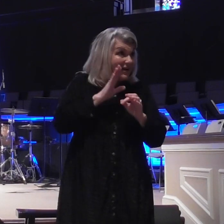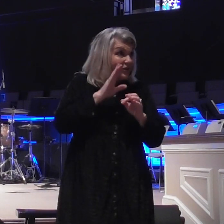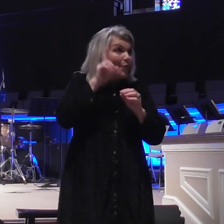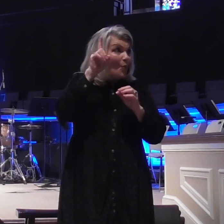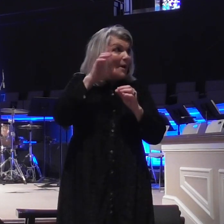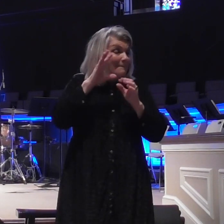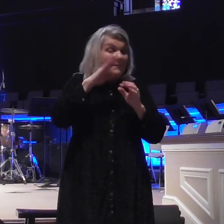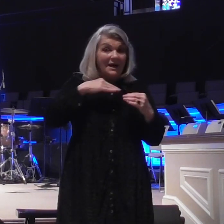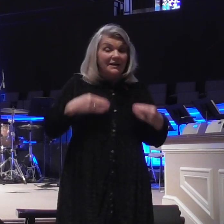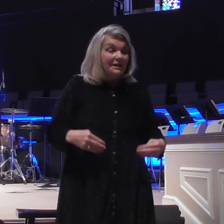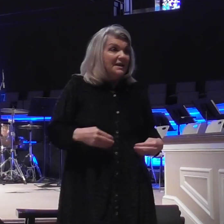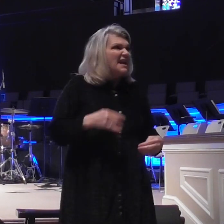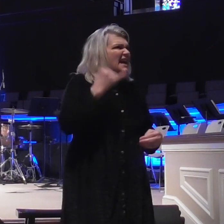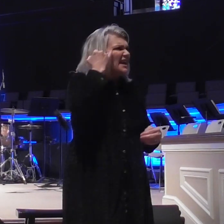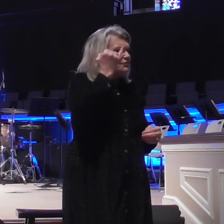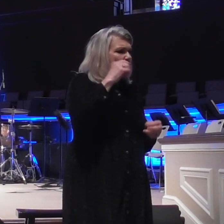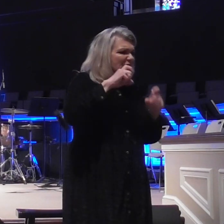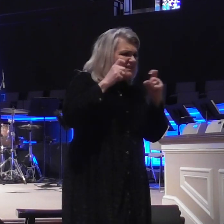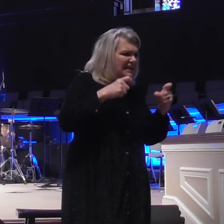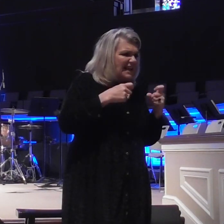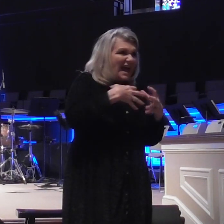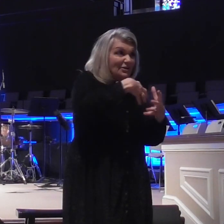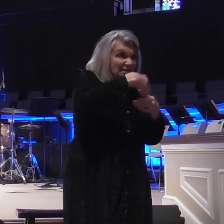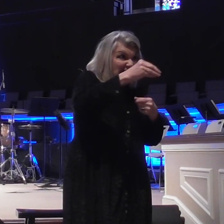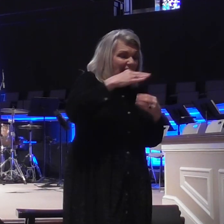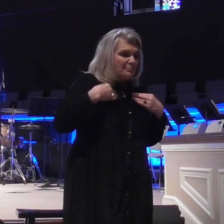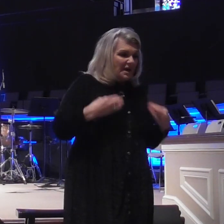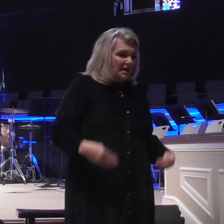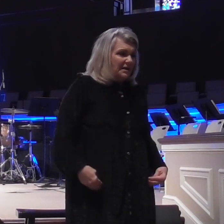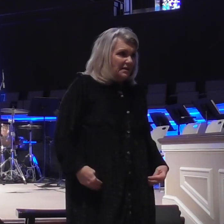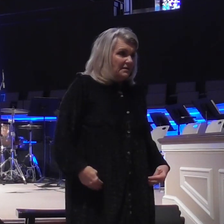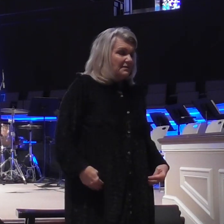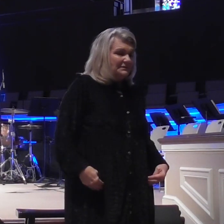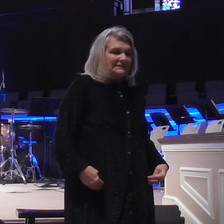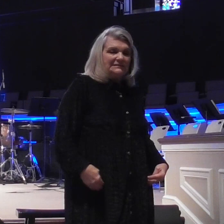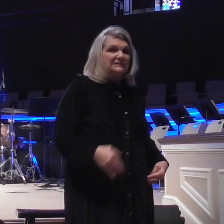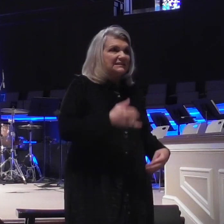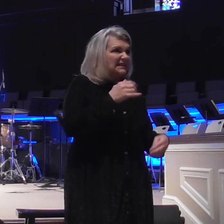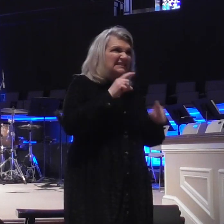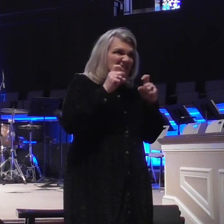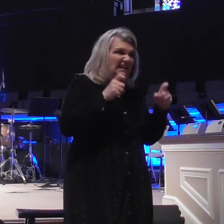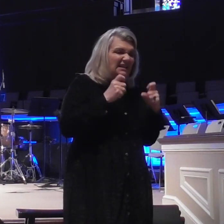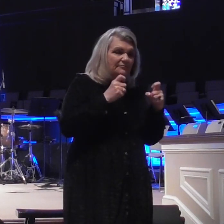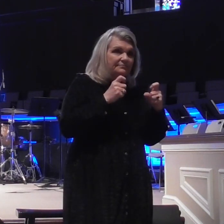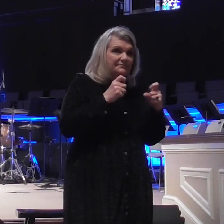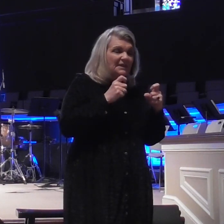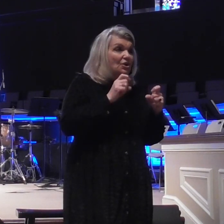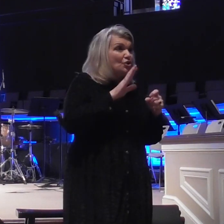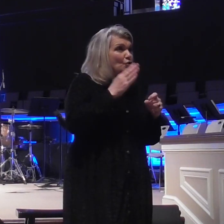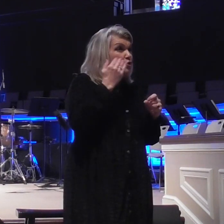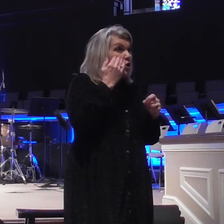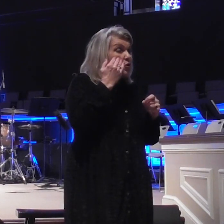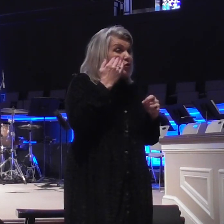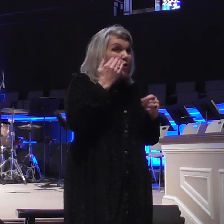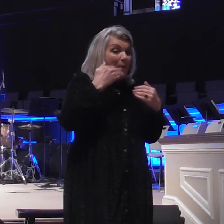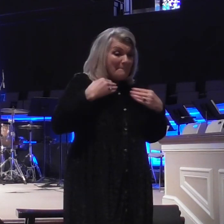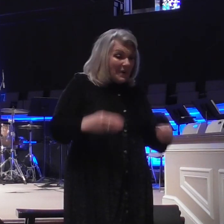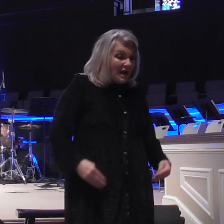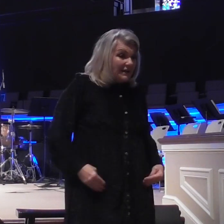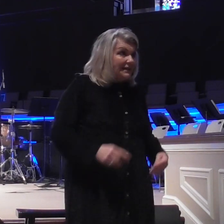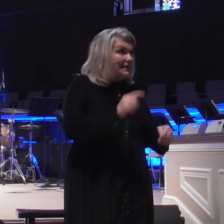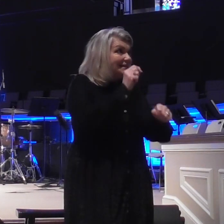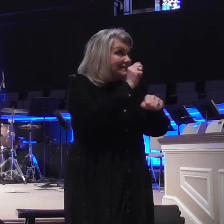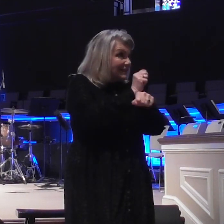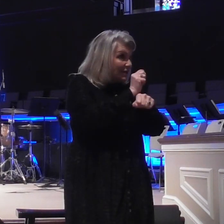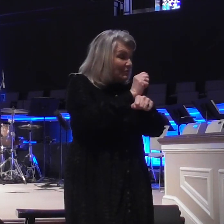commits is outside the body, but the immoral man sins against his own body. Or do you not know that your body is a temple of the Holy Spirit who